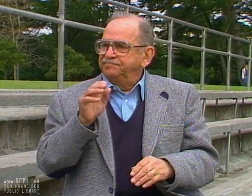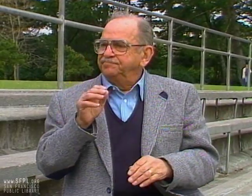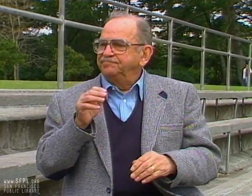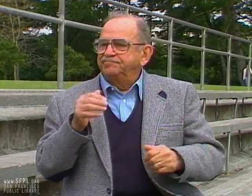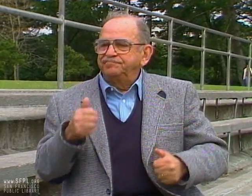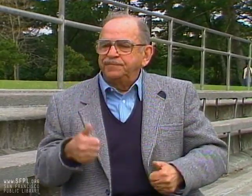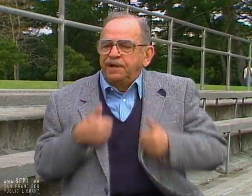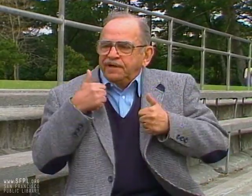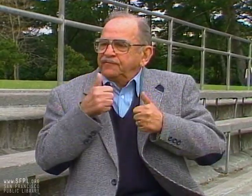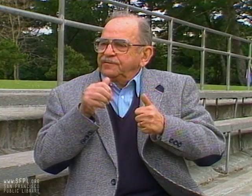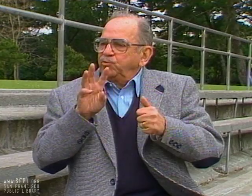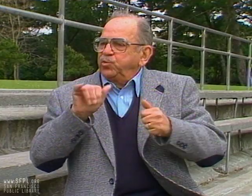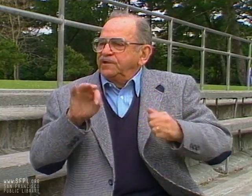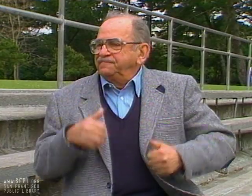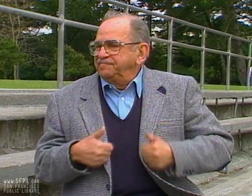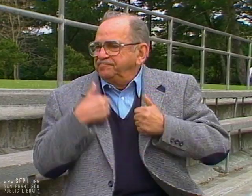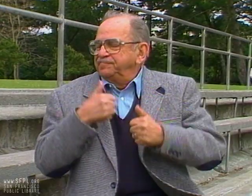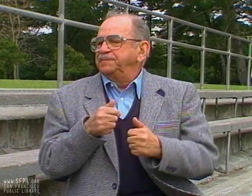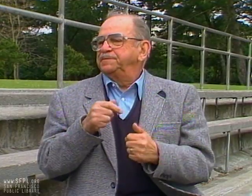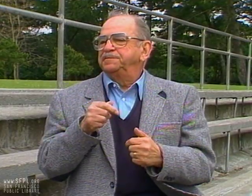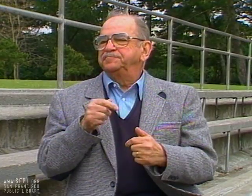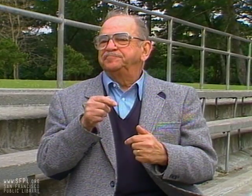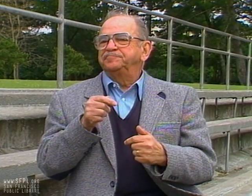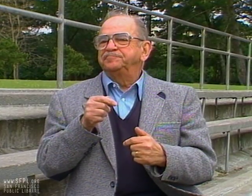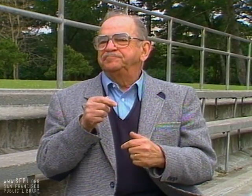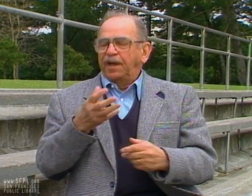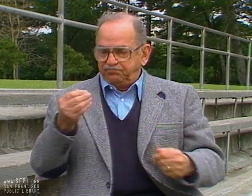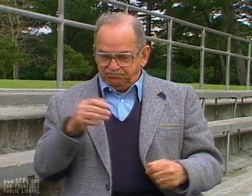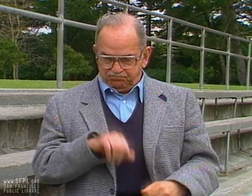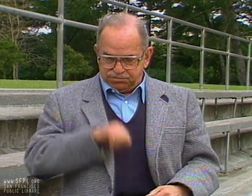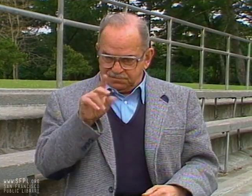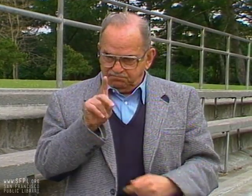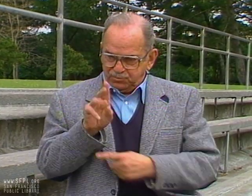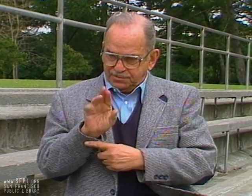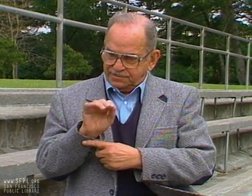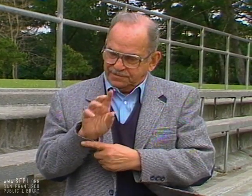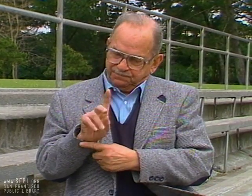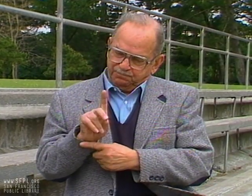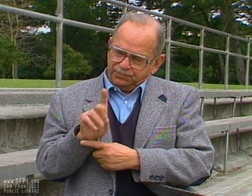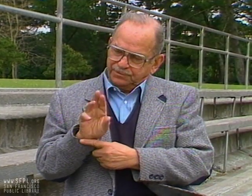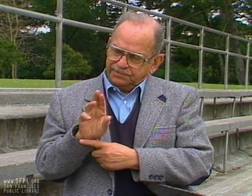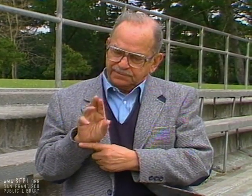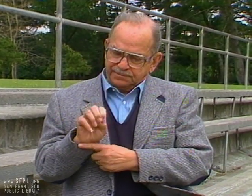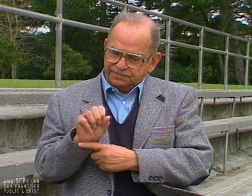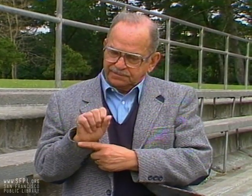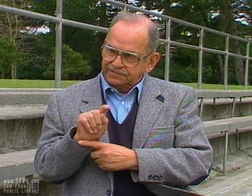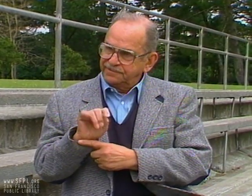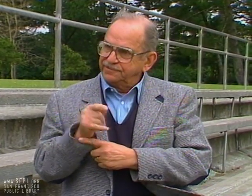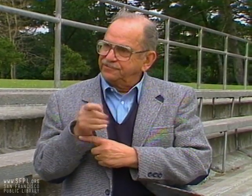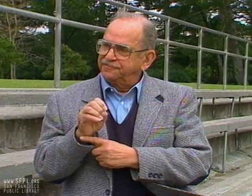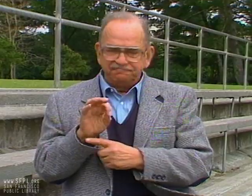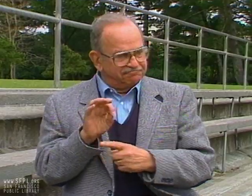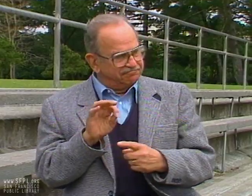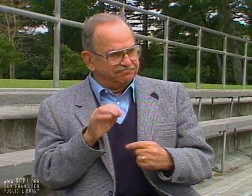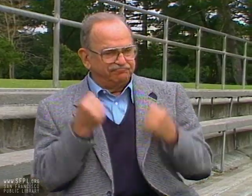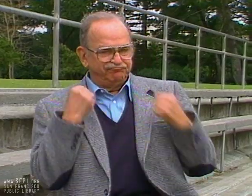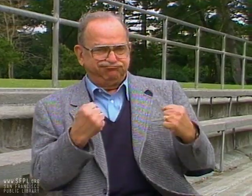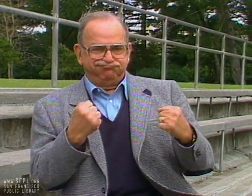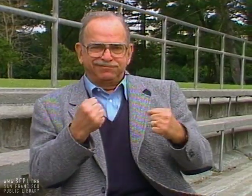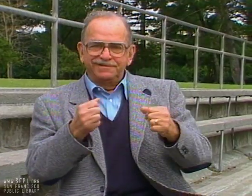enrich their lives. Competitive sports have improved their way of life by creating a sense of pride and